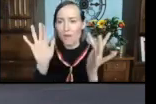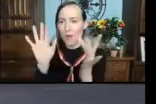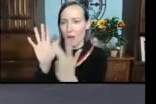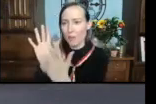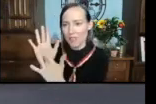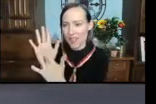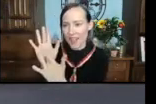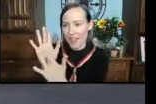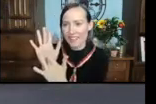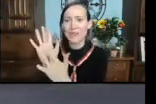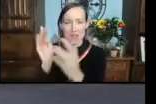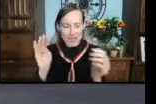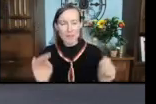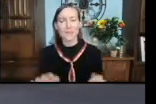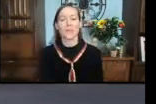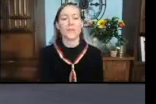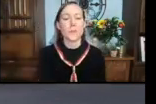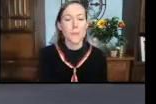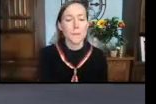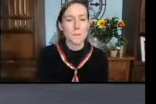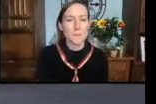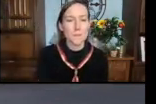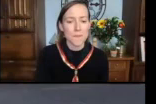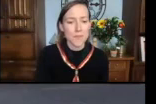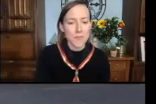of the opposite hand, okay?